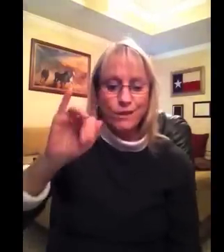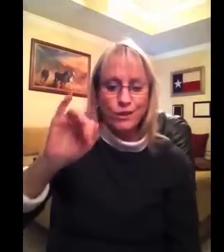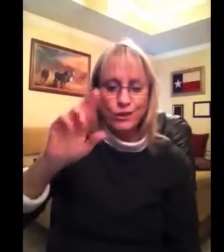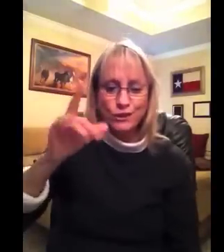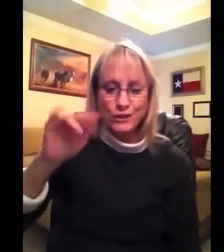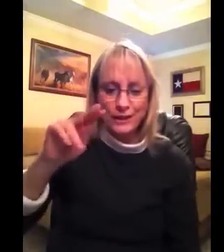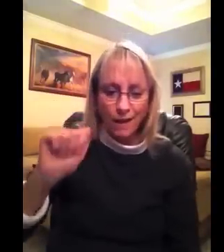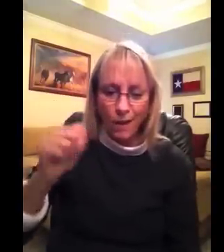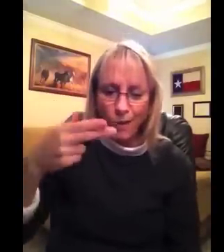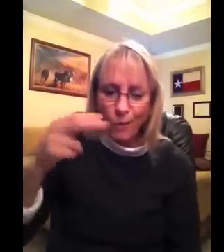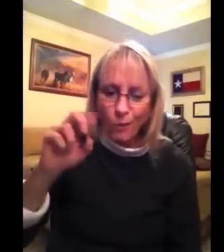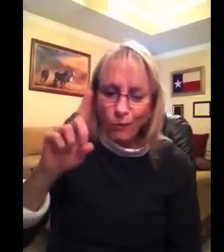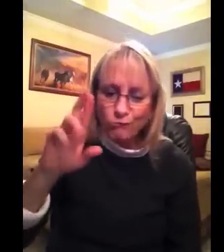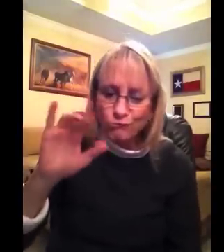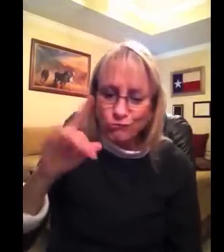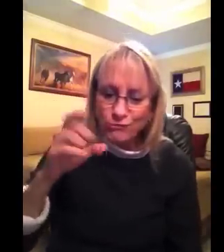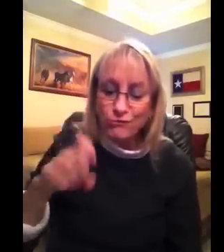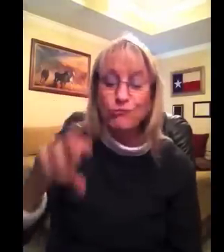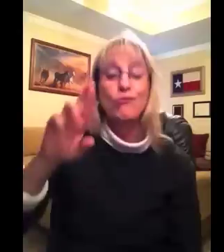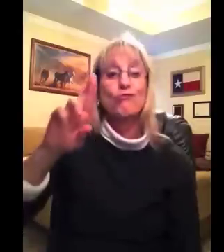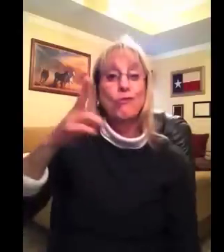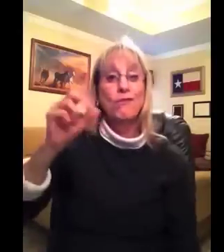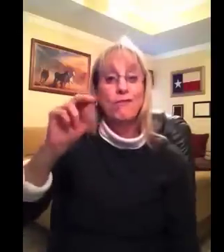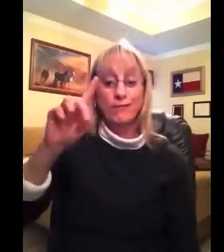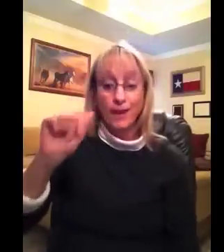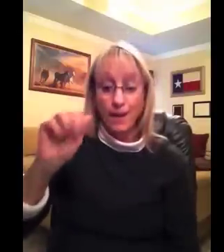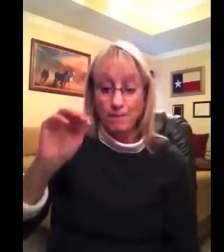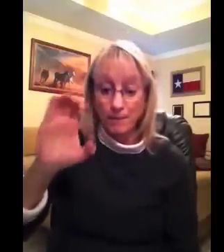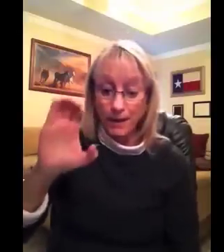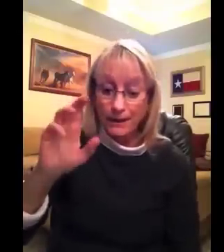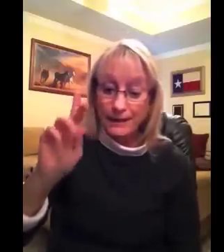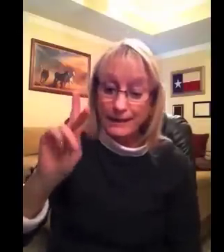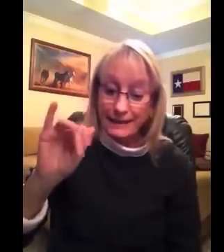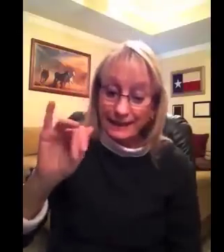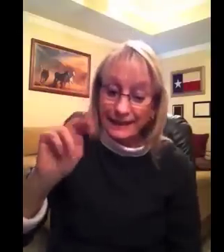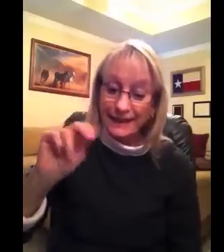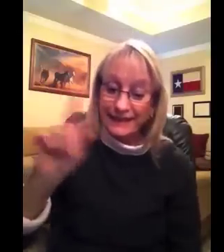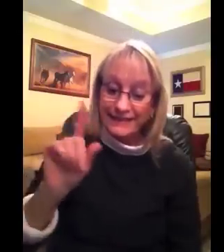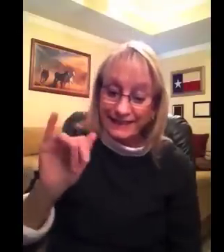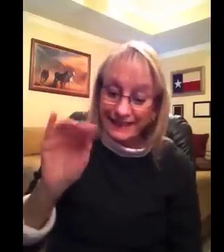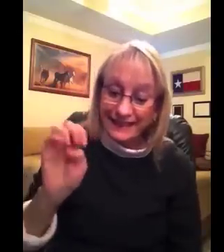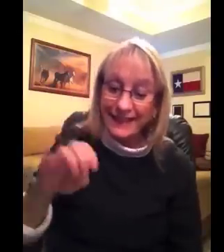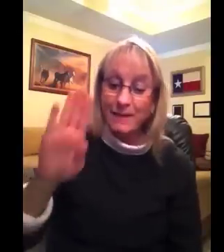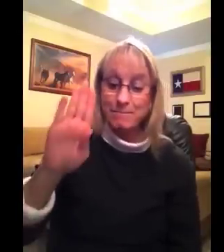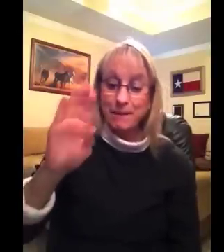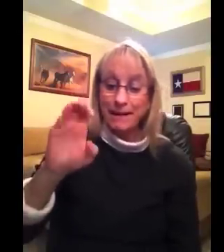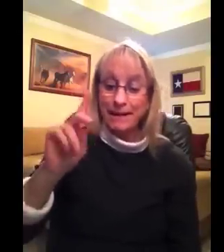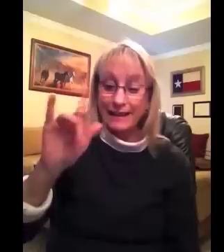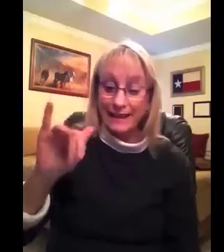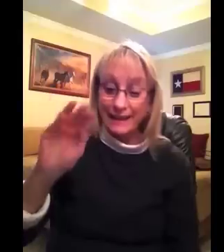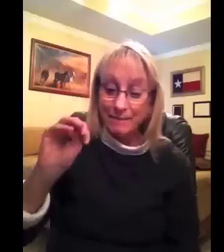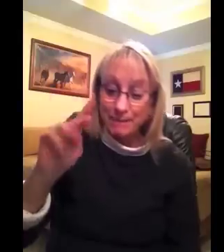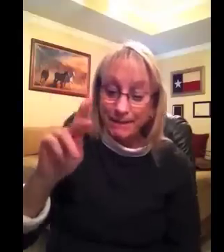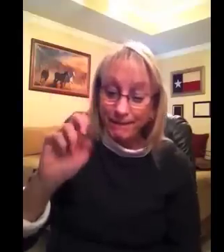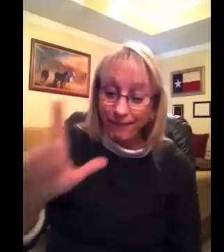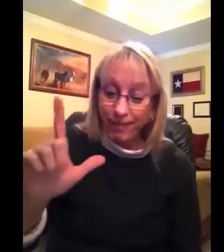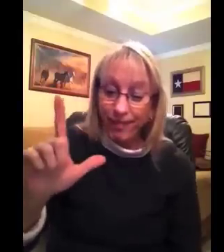Henderson, Virginia Holdridge, Rhonda McKenzie, Becky